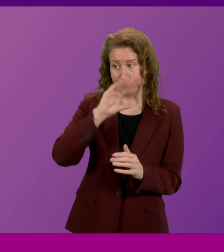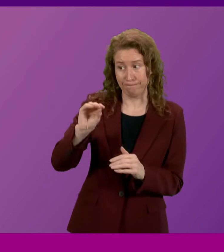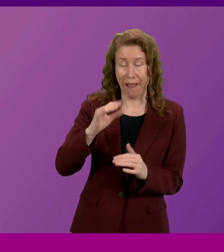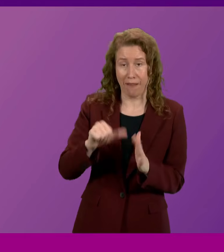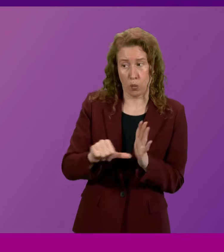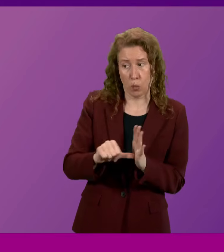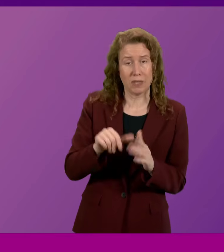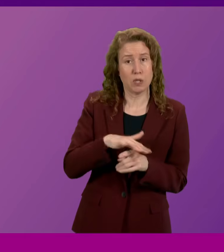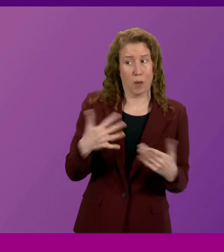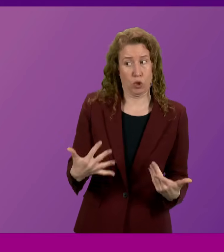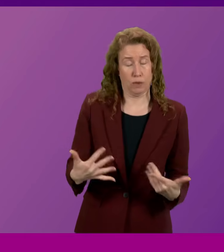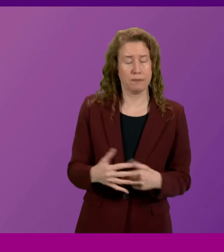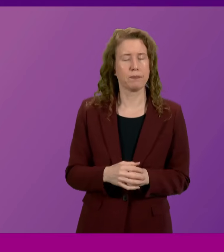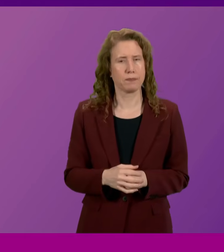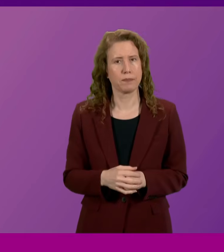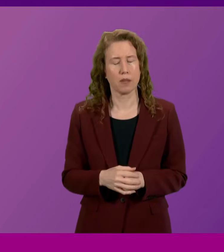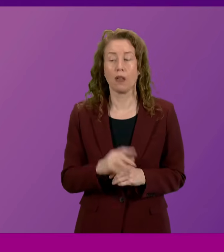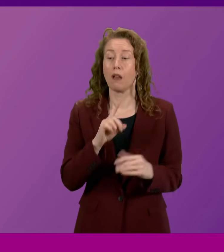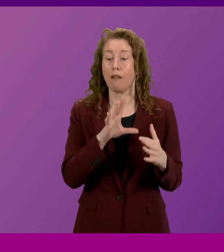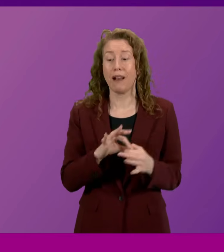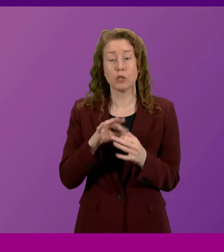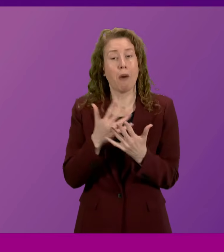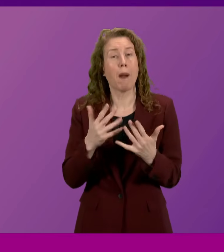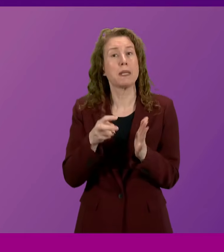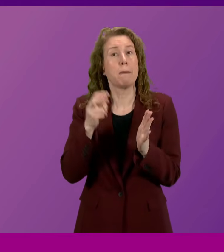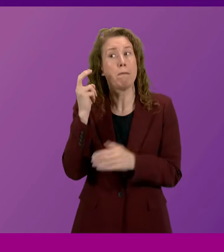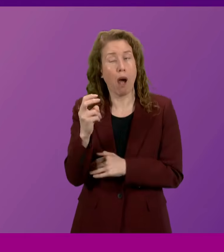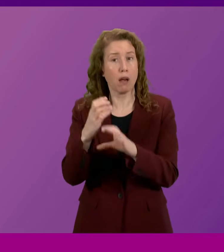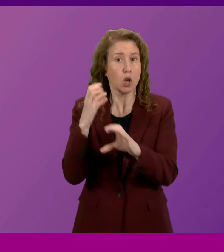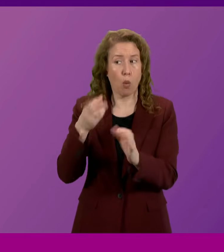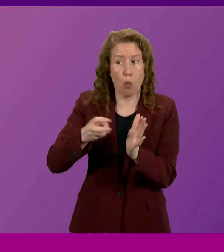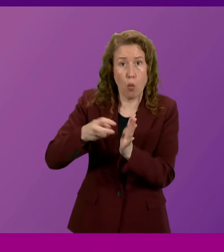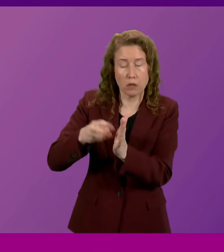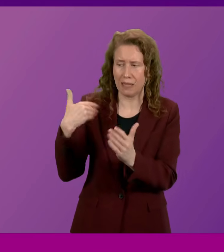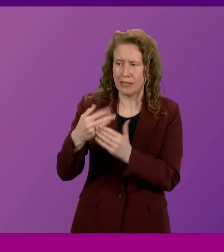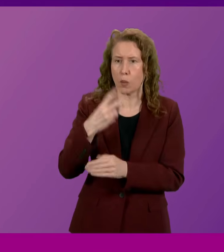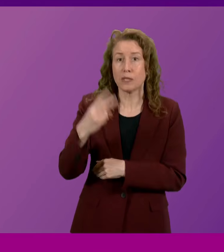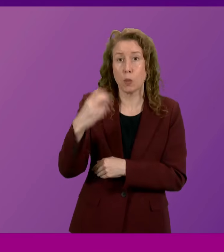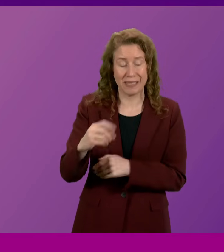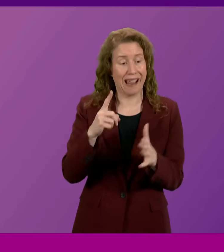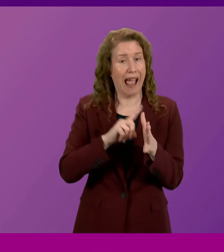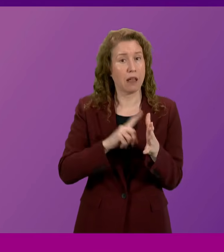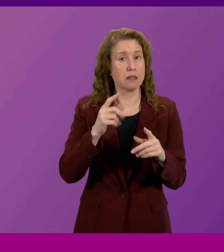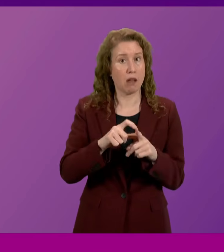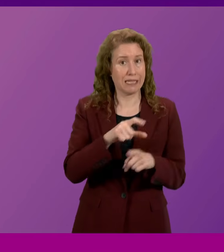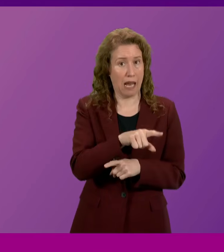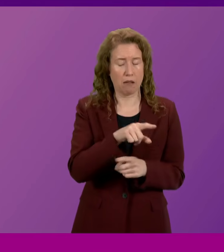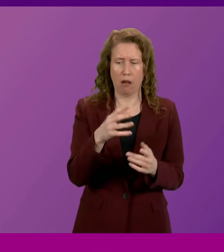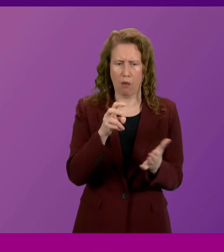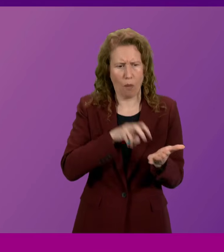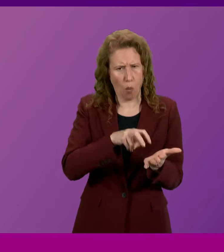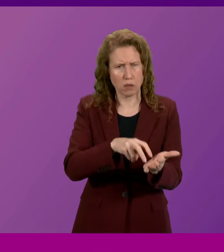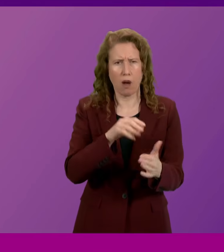immediate situation. In relation to bus orders, since 2020, Alexander Dennis has secured orders for more